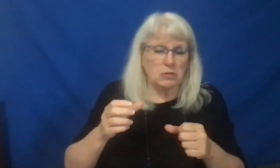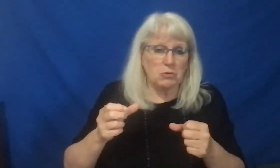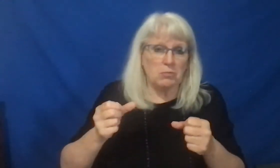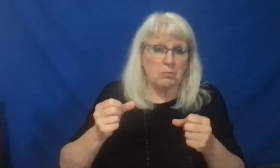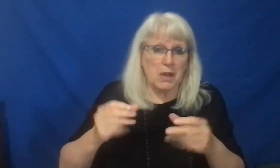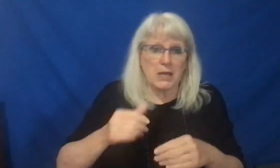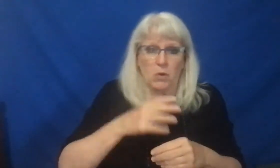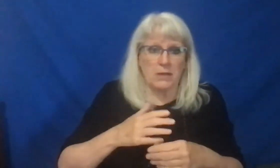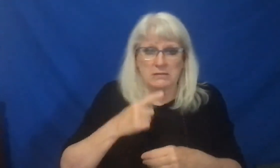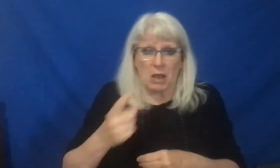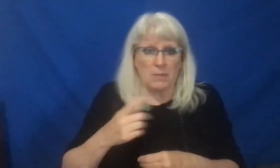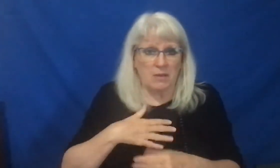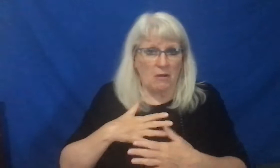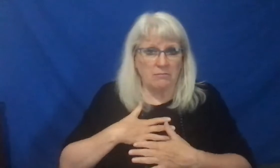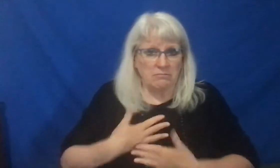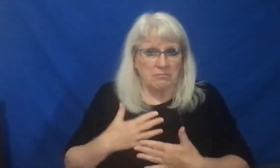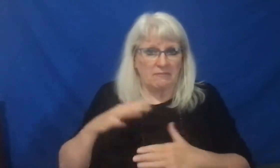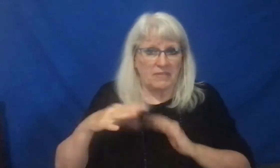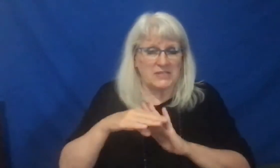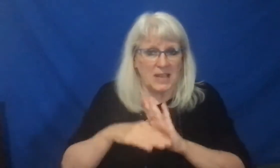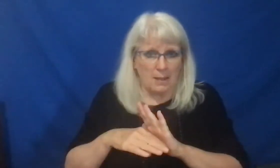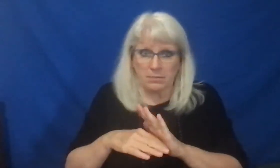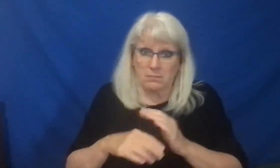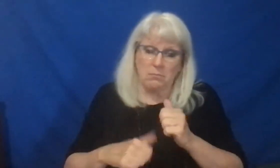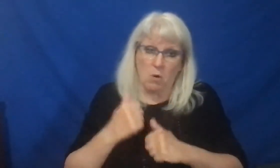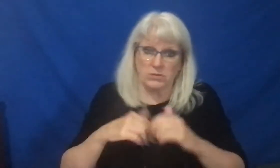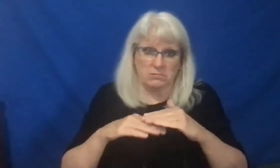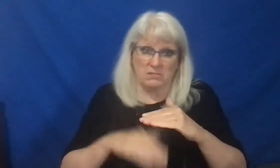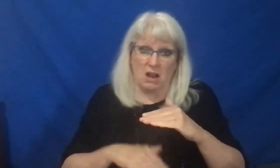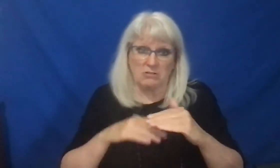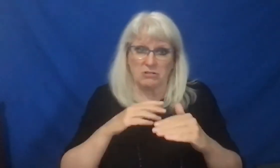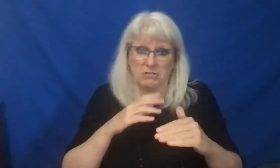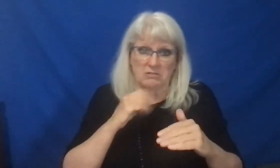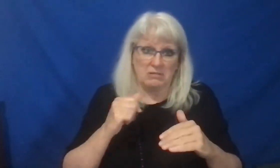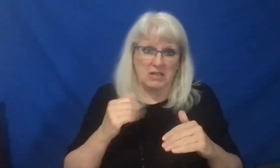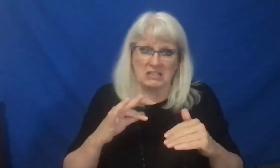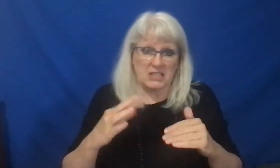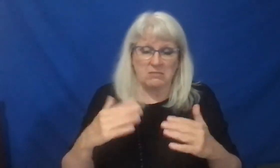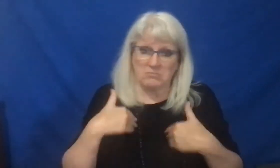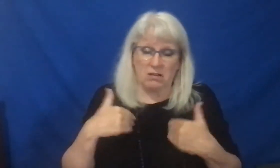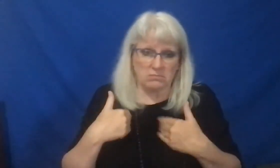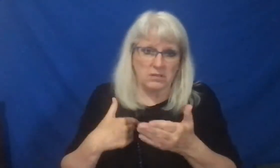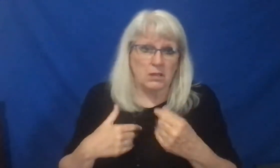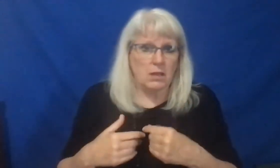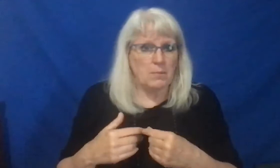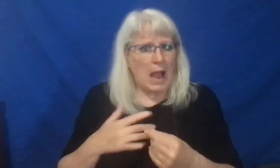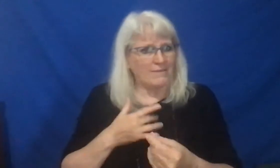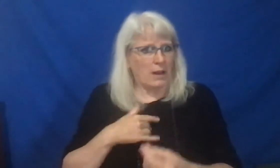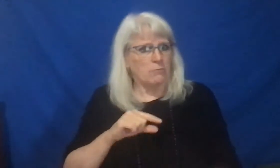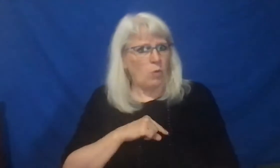teens. So I felt uniquely qualified to participate in topics that